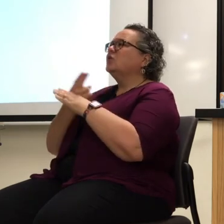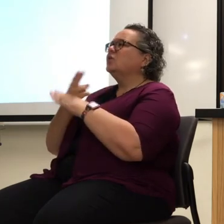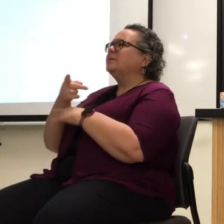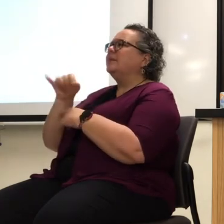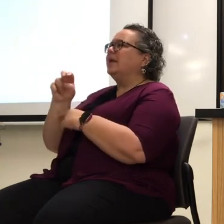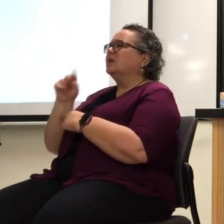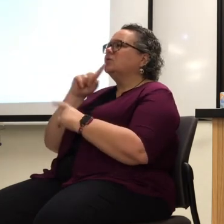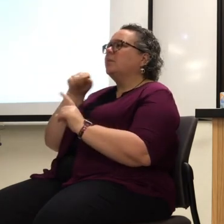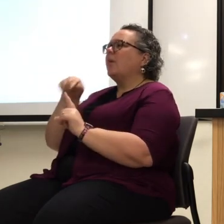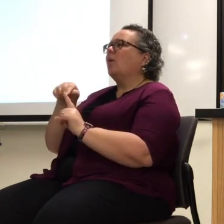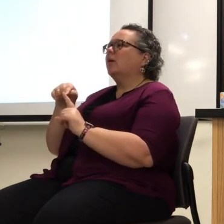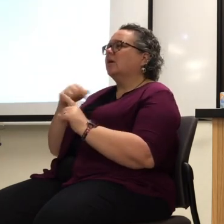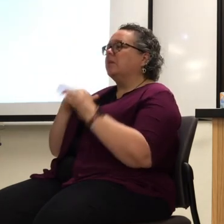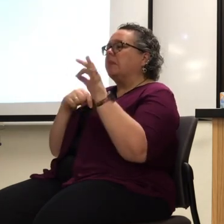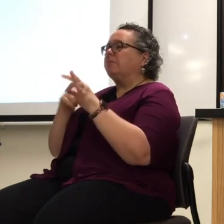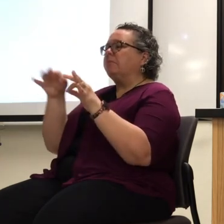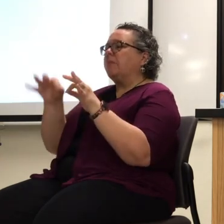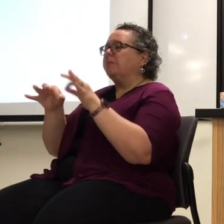them.